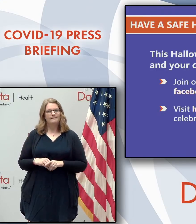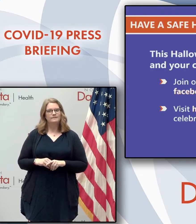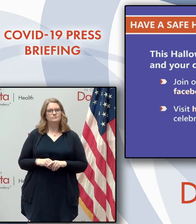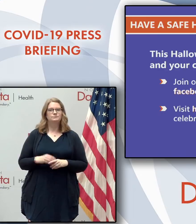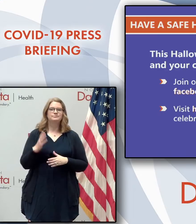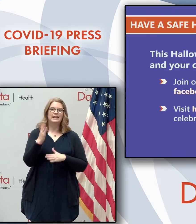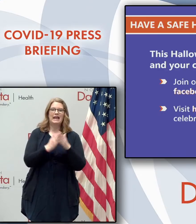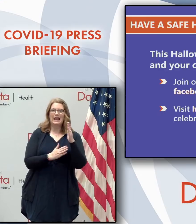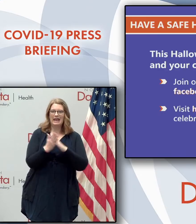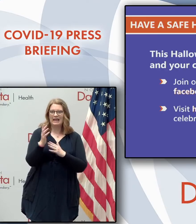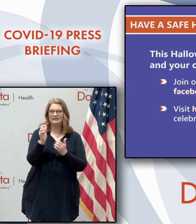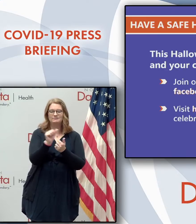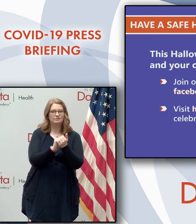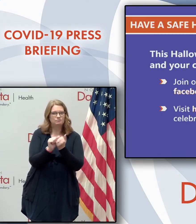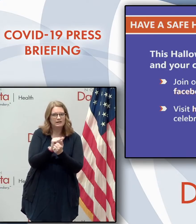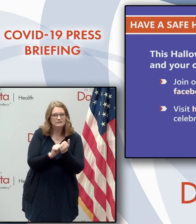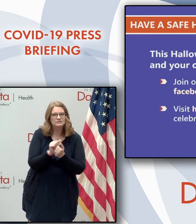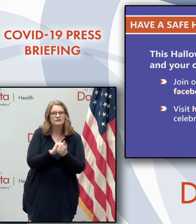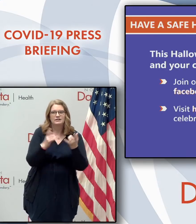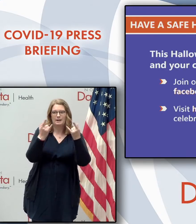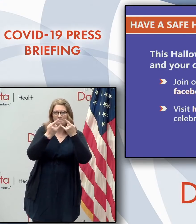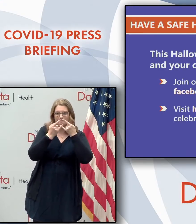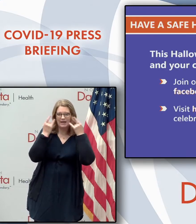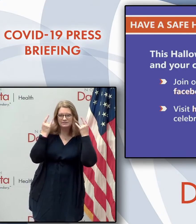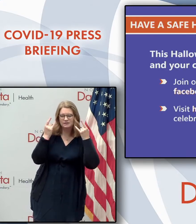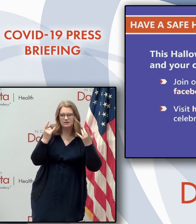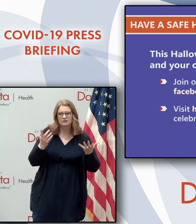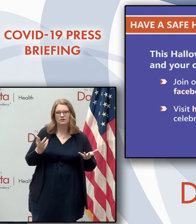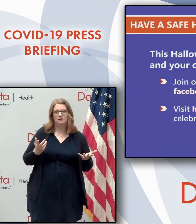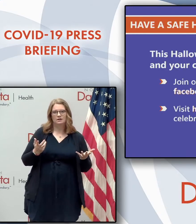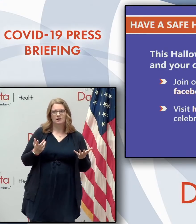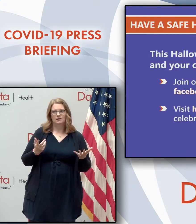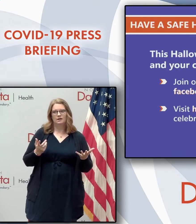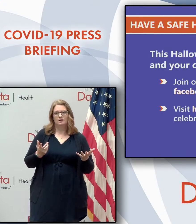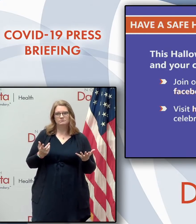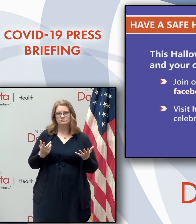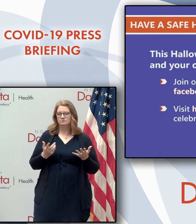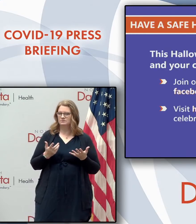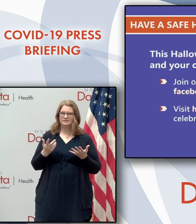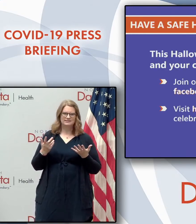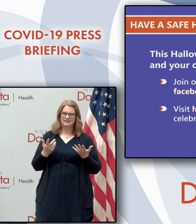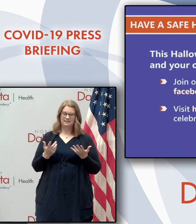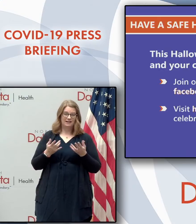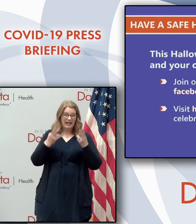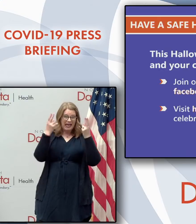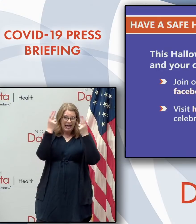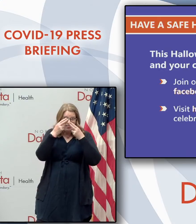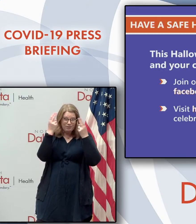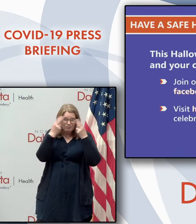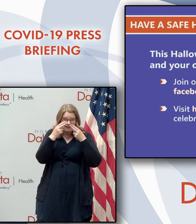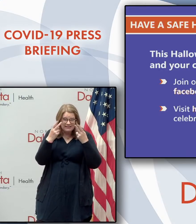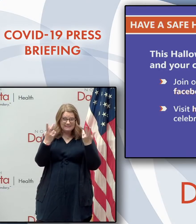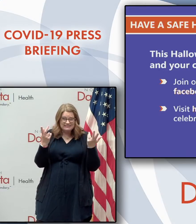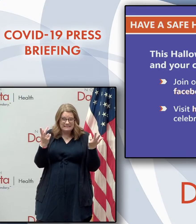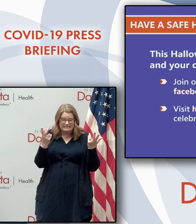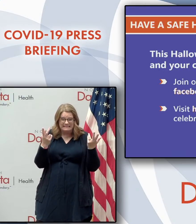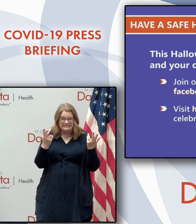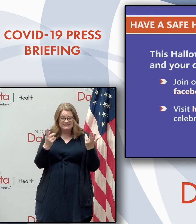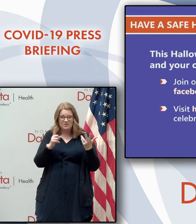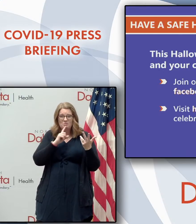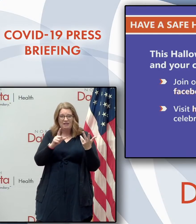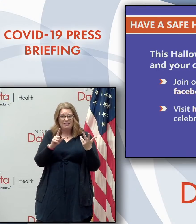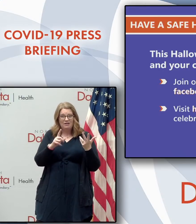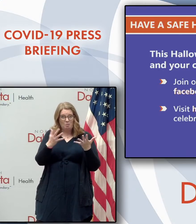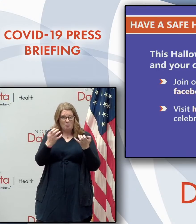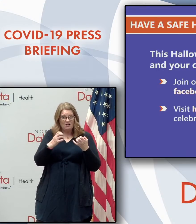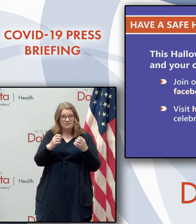hand hygiene and masking. We do not want the beloved holiday of Halloween to become any kind of super